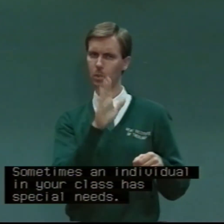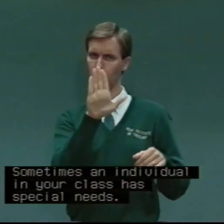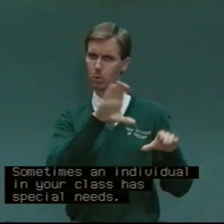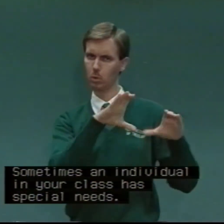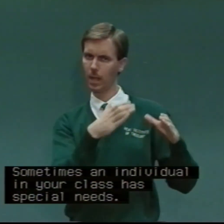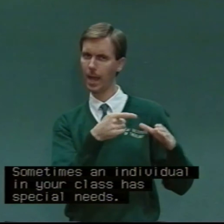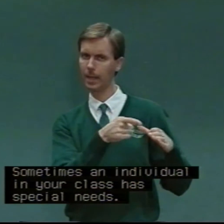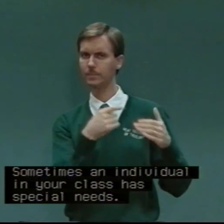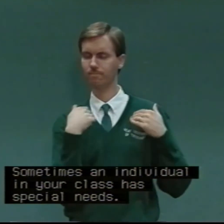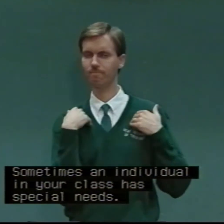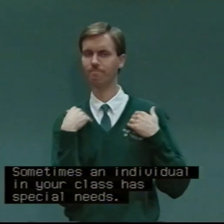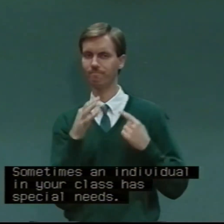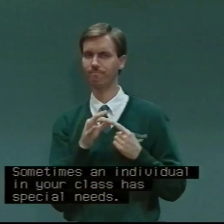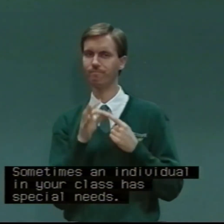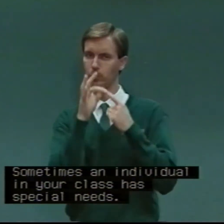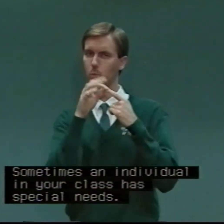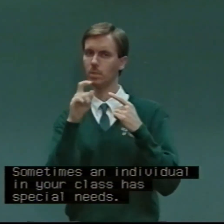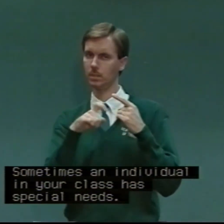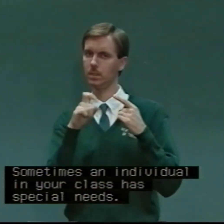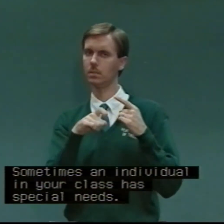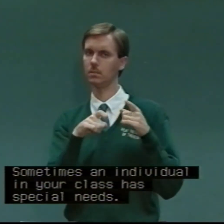Sometimes an individual in your class has special needs.